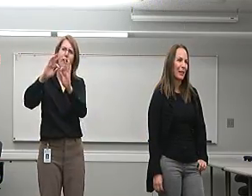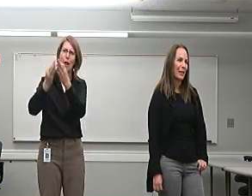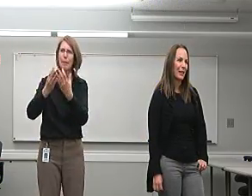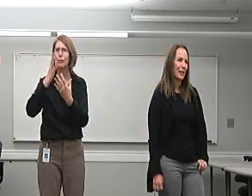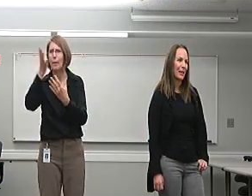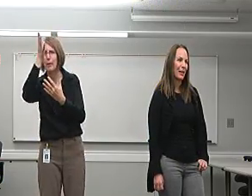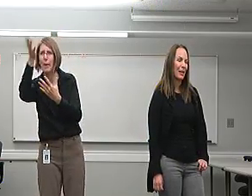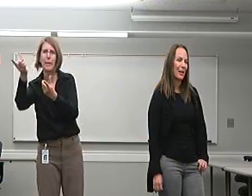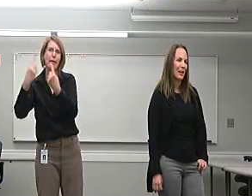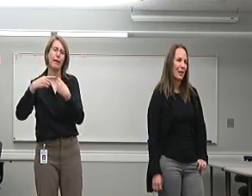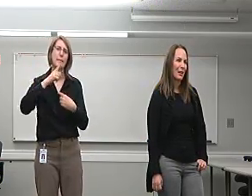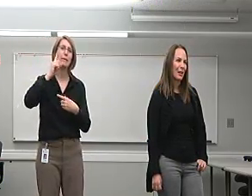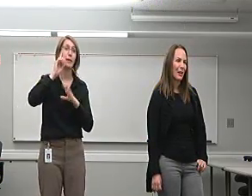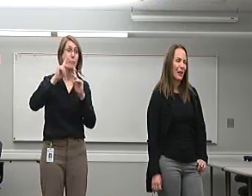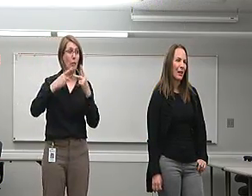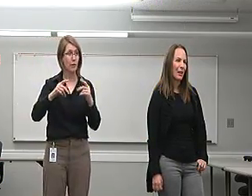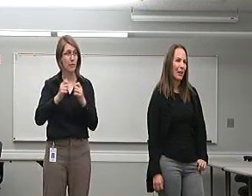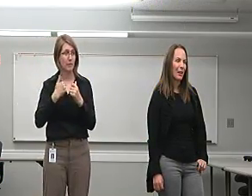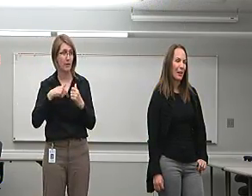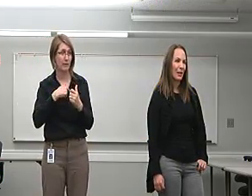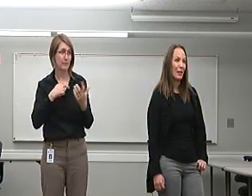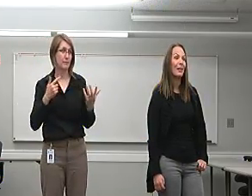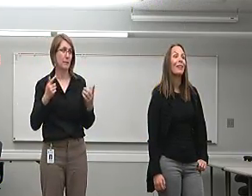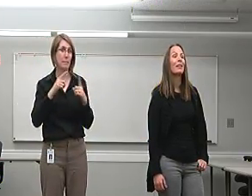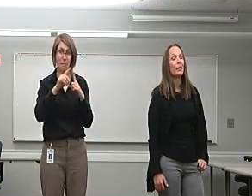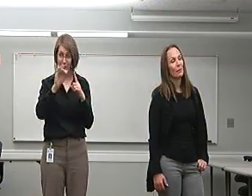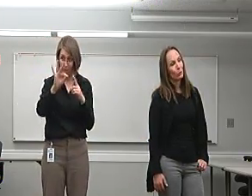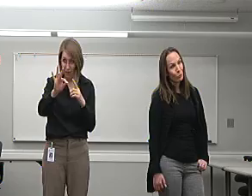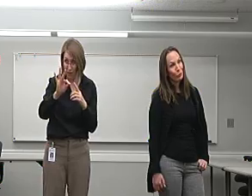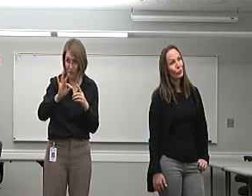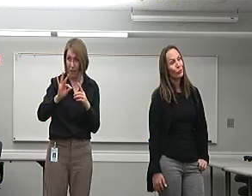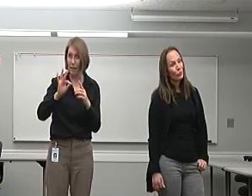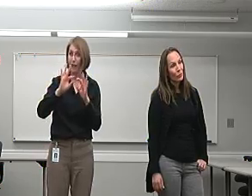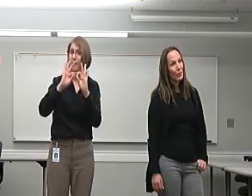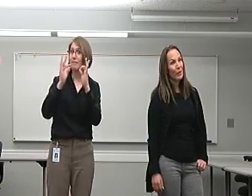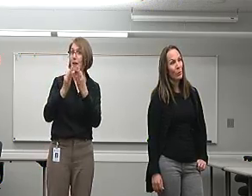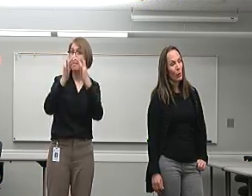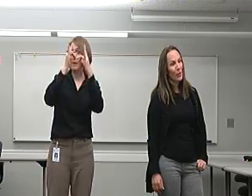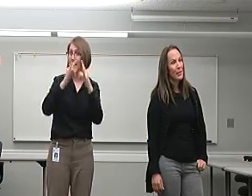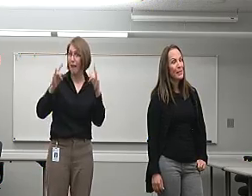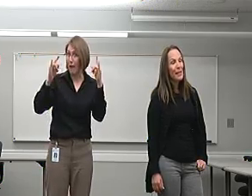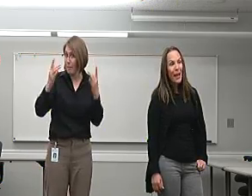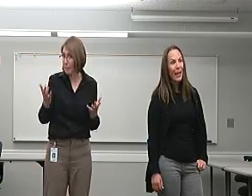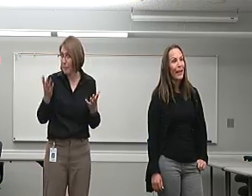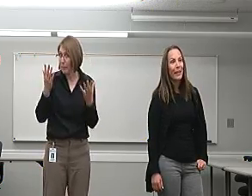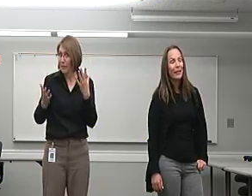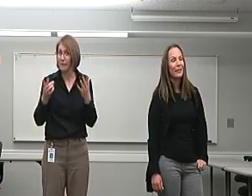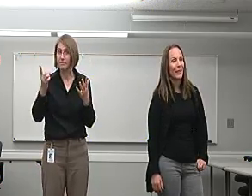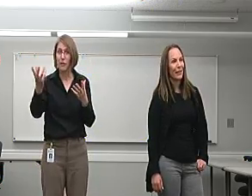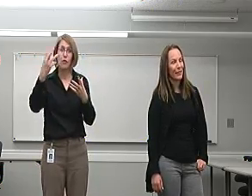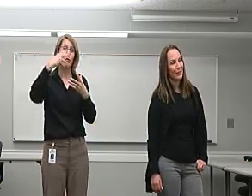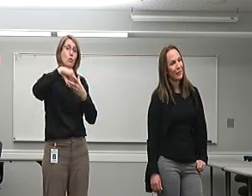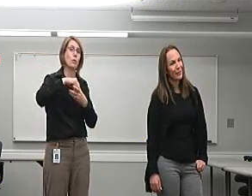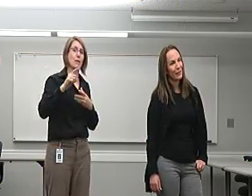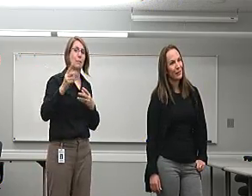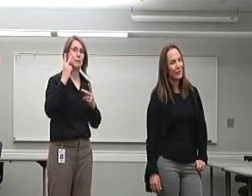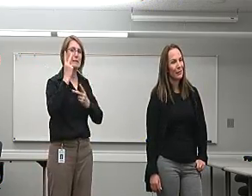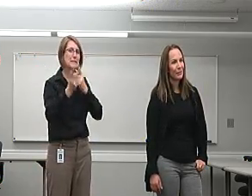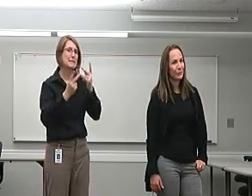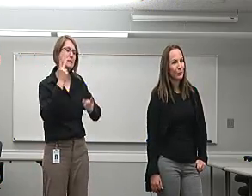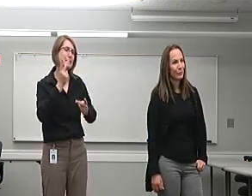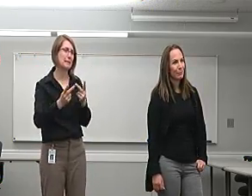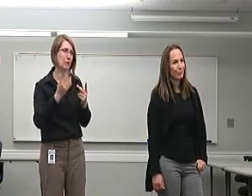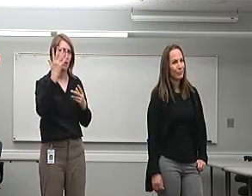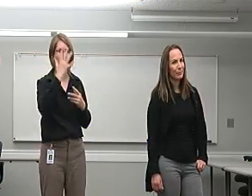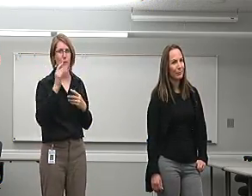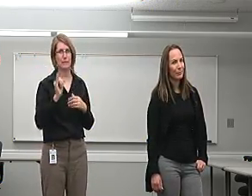you could come to a family camp with us and kind of see like if there was This like is like. if there was like an opportunity for families to bring like